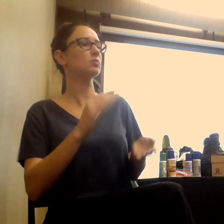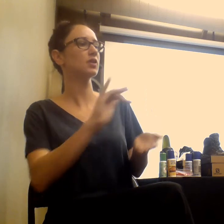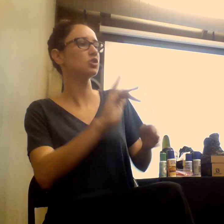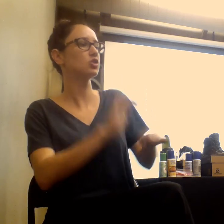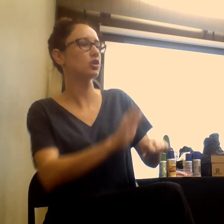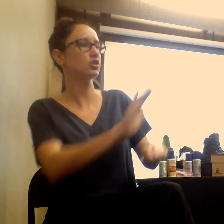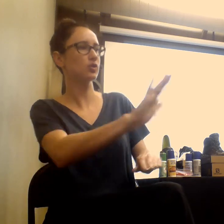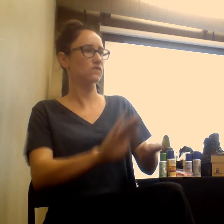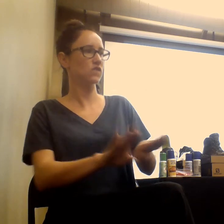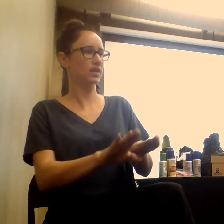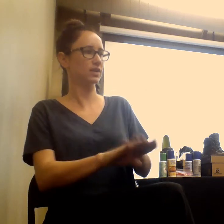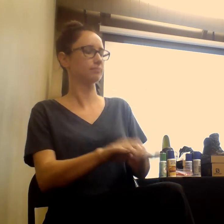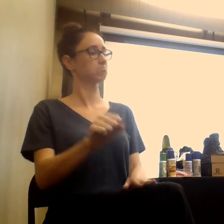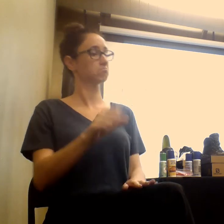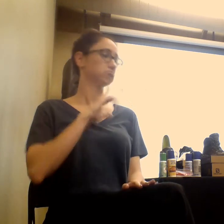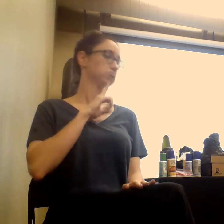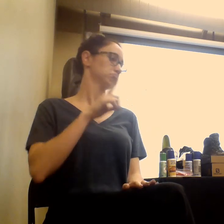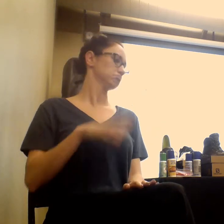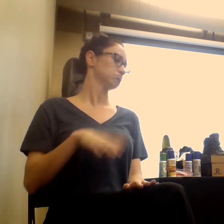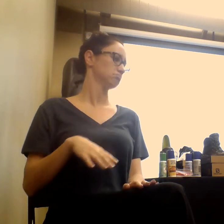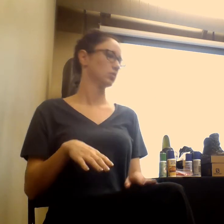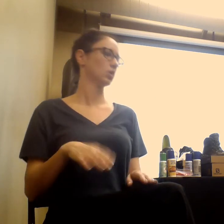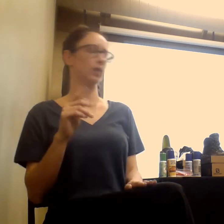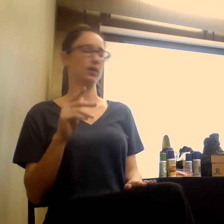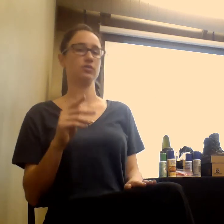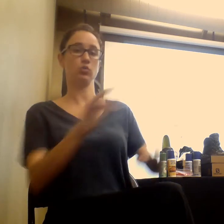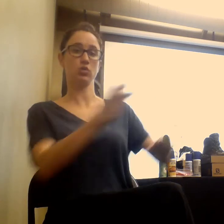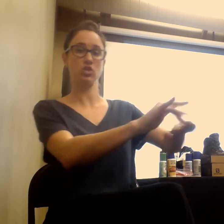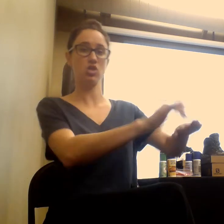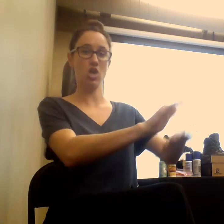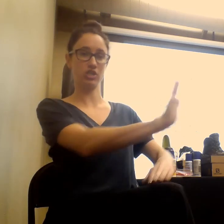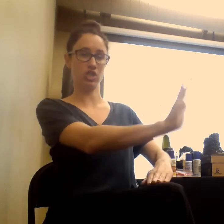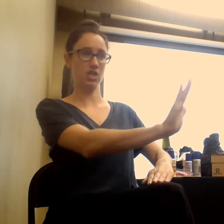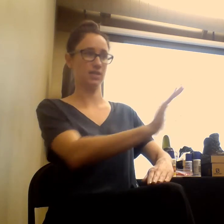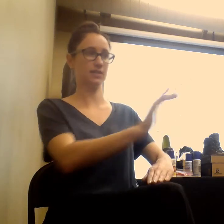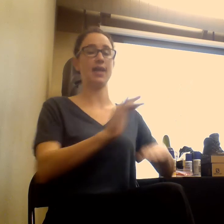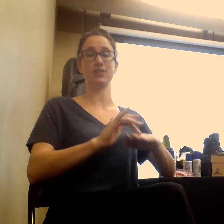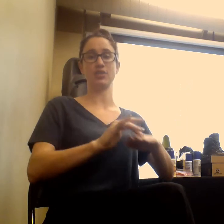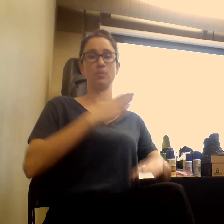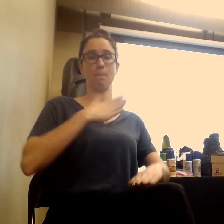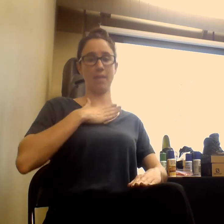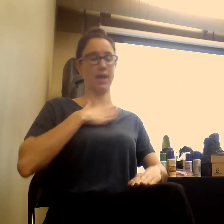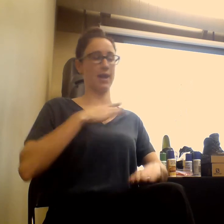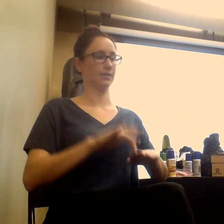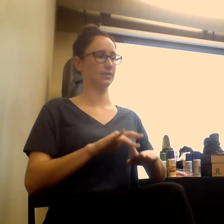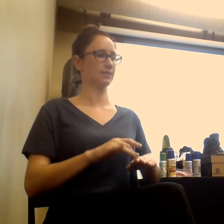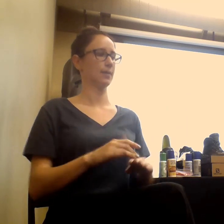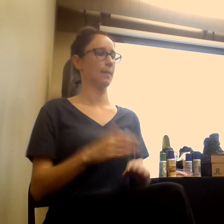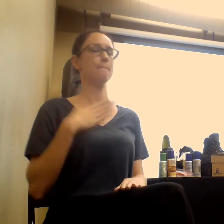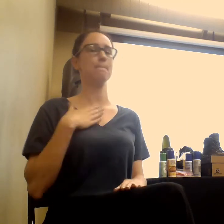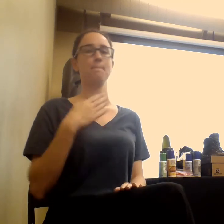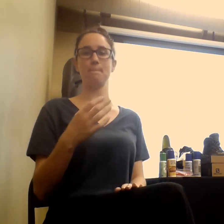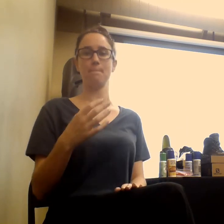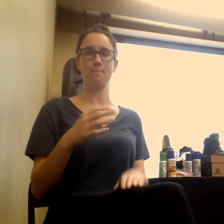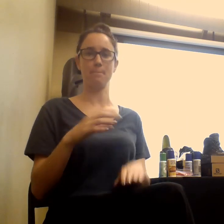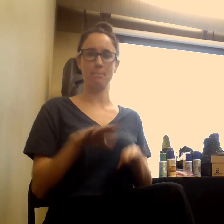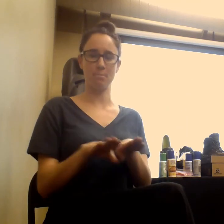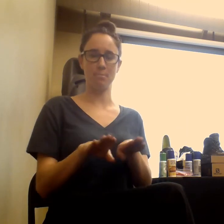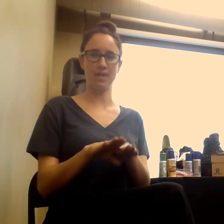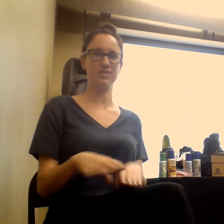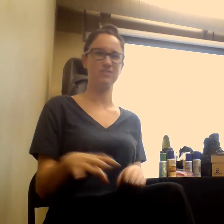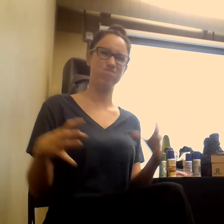much material he has, and then touch on mine. There's like nothing there, right? My foot's fat. I have a fat foot.